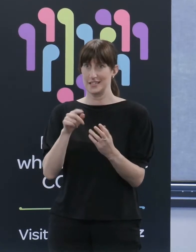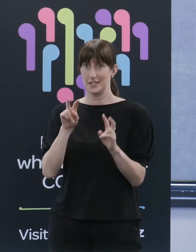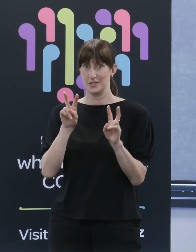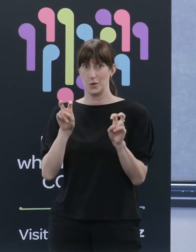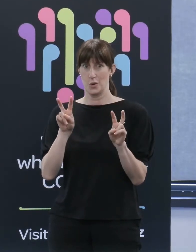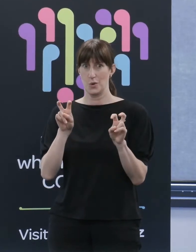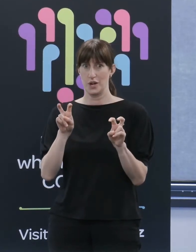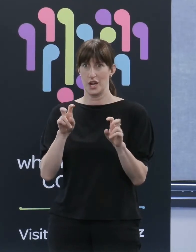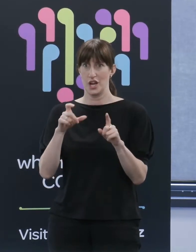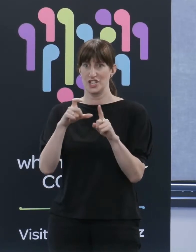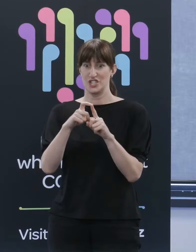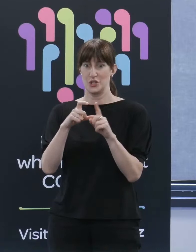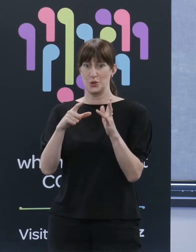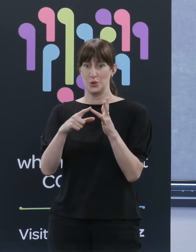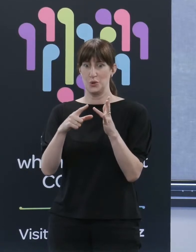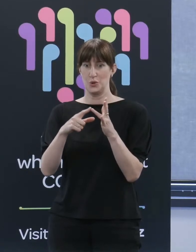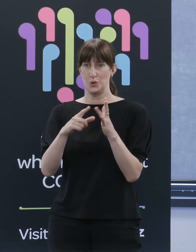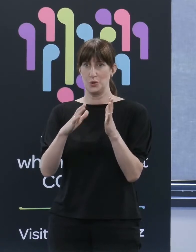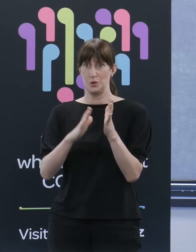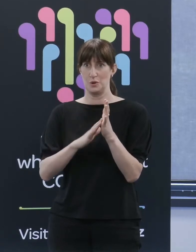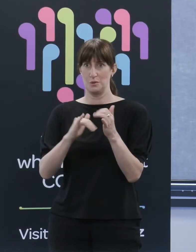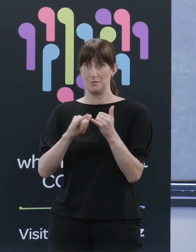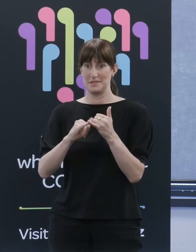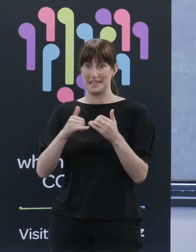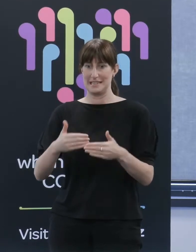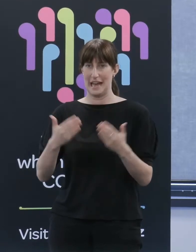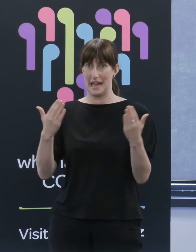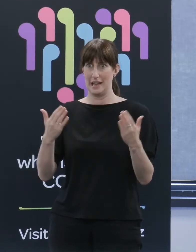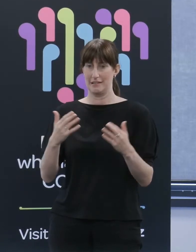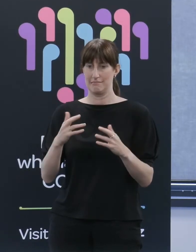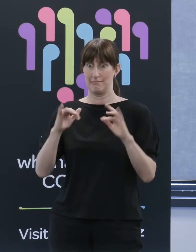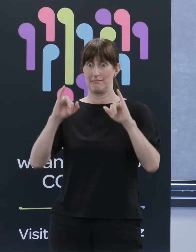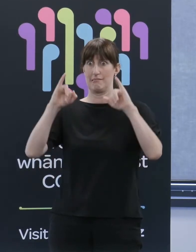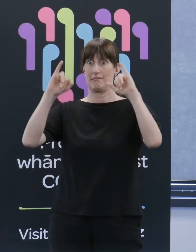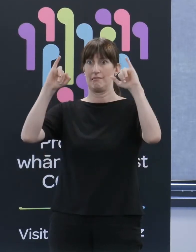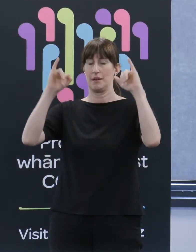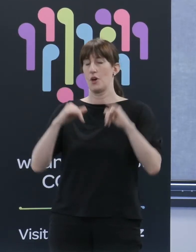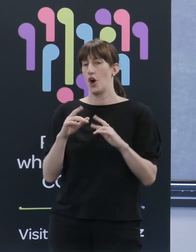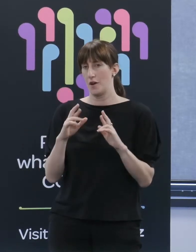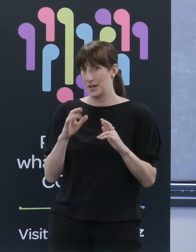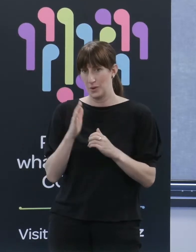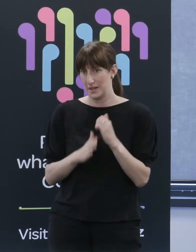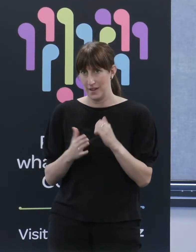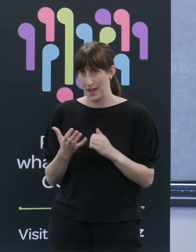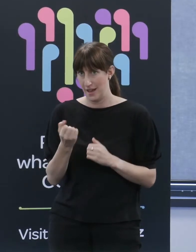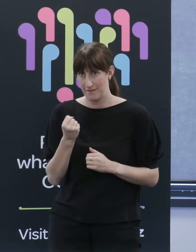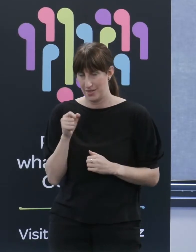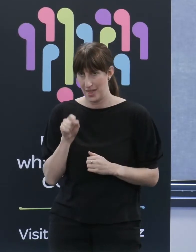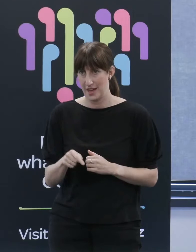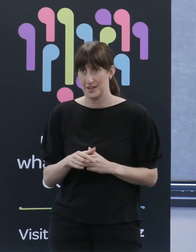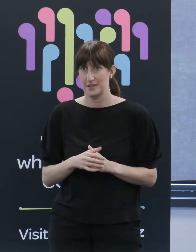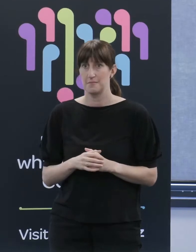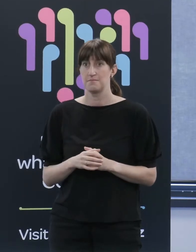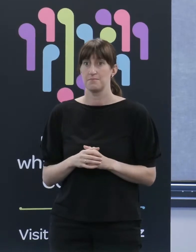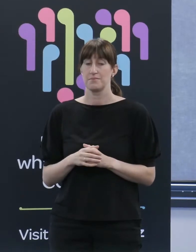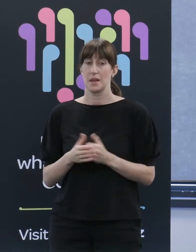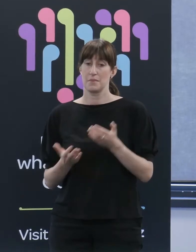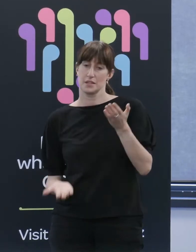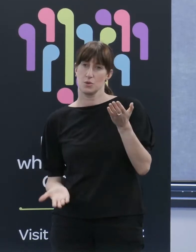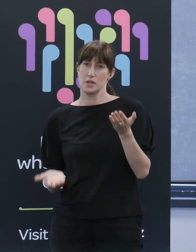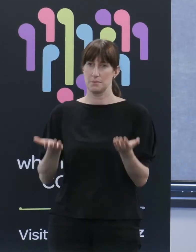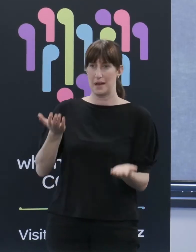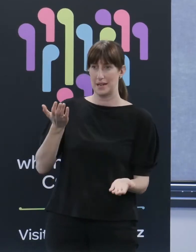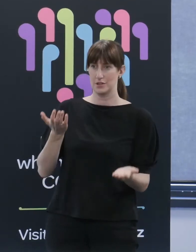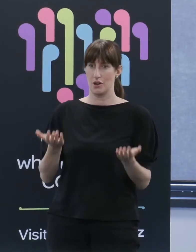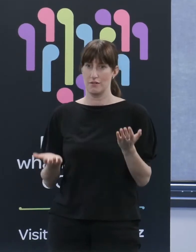hope that doesn't occur. I think the key thing is that there's always a trade-off in terms of the virus. Obviously, in the extreme example,